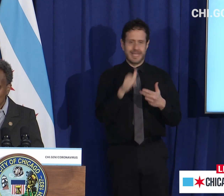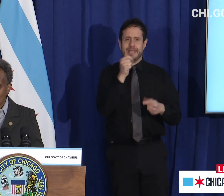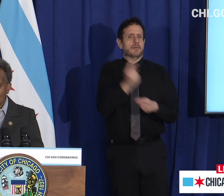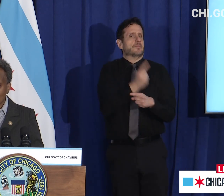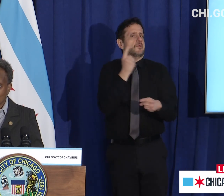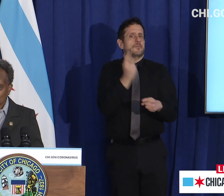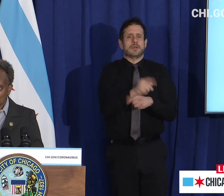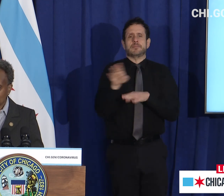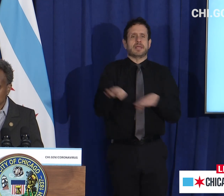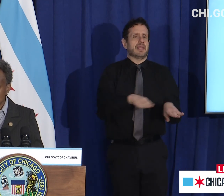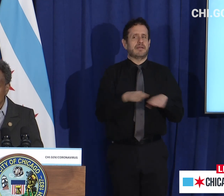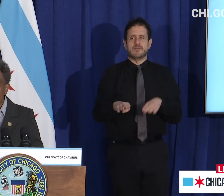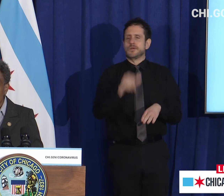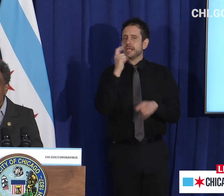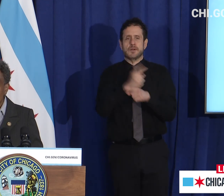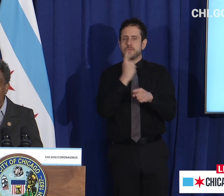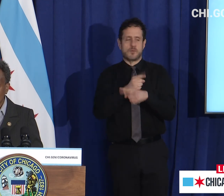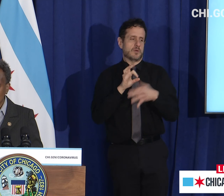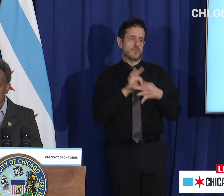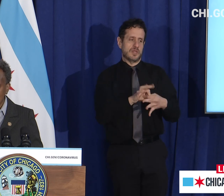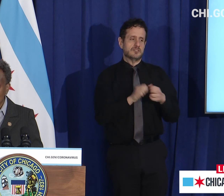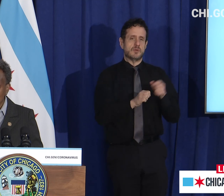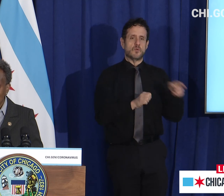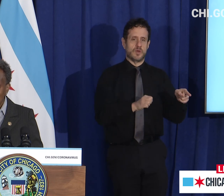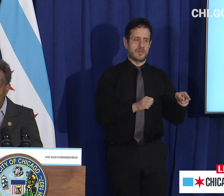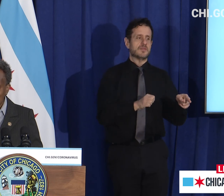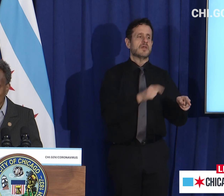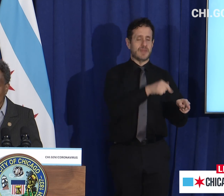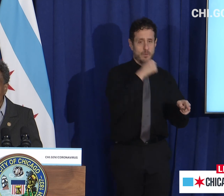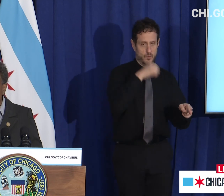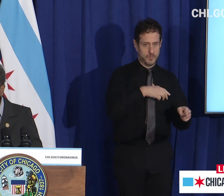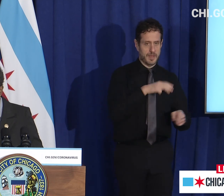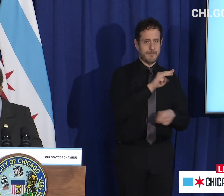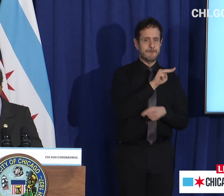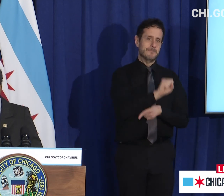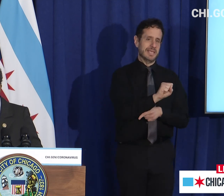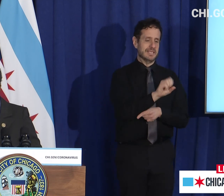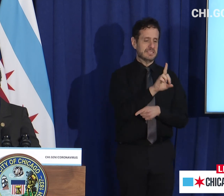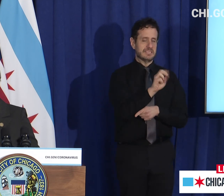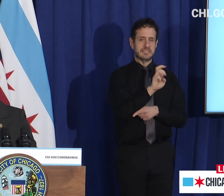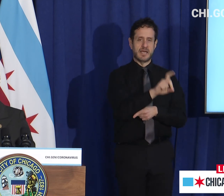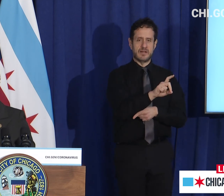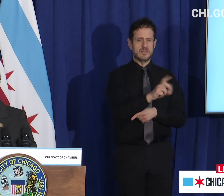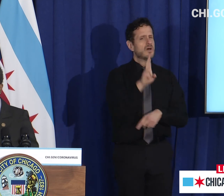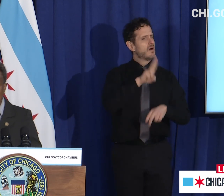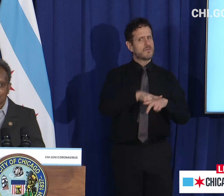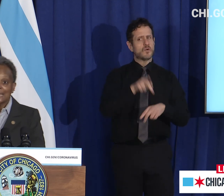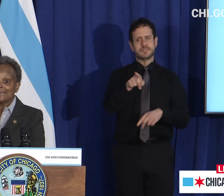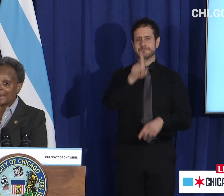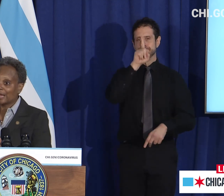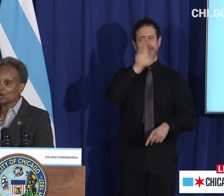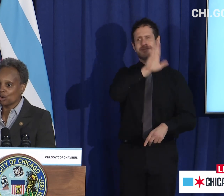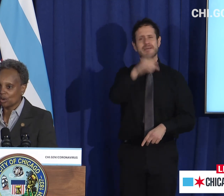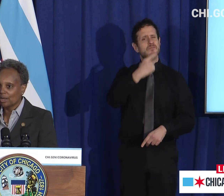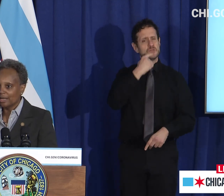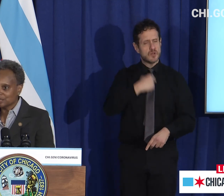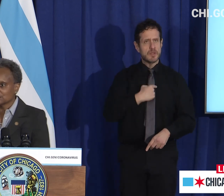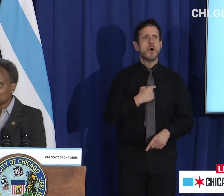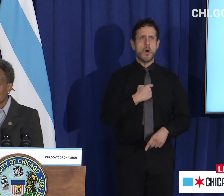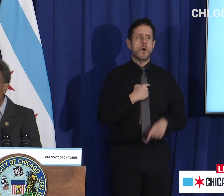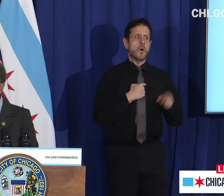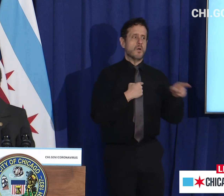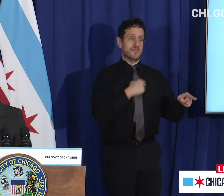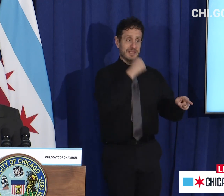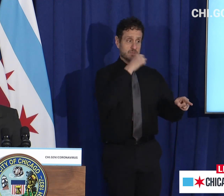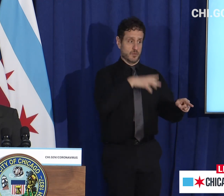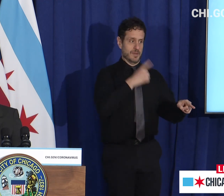improper relationship with Miss Donald. He never, of course, told me that he was taking her into